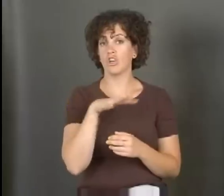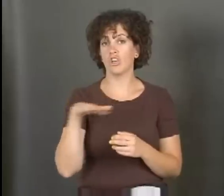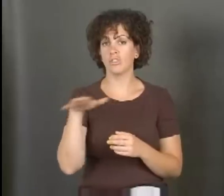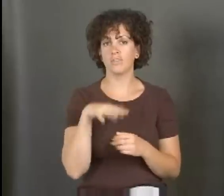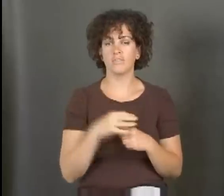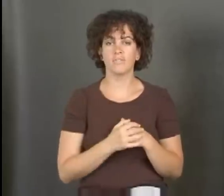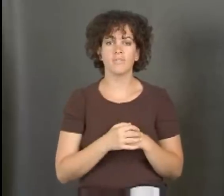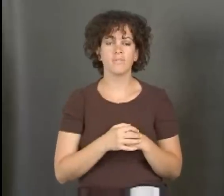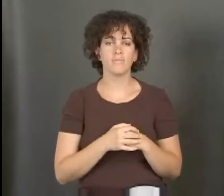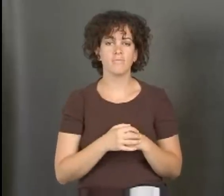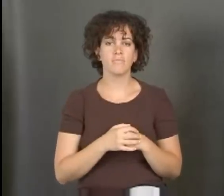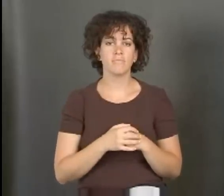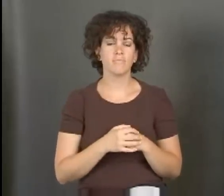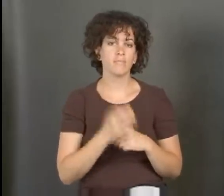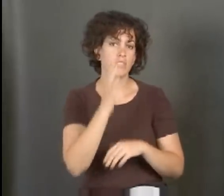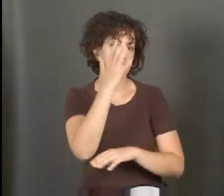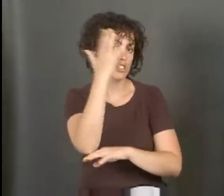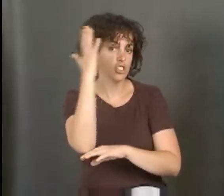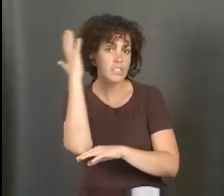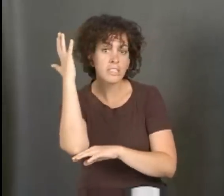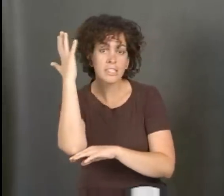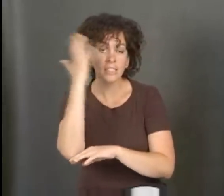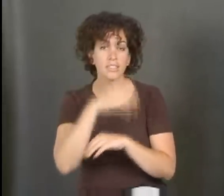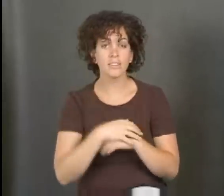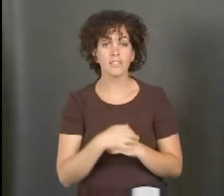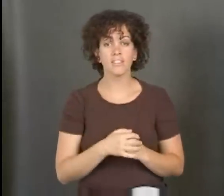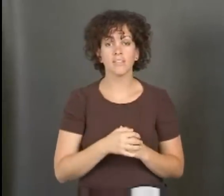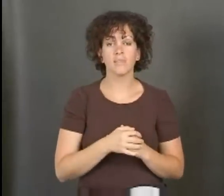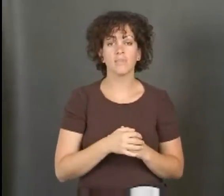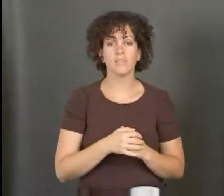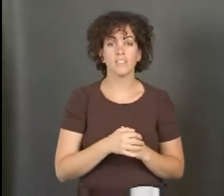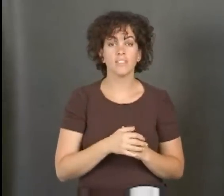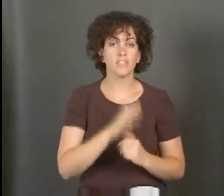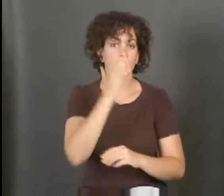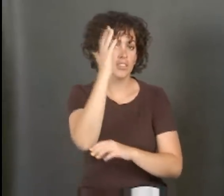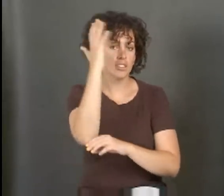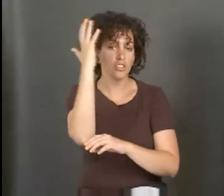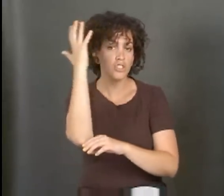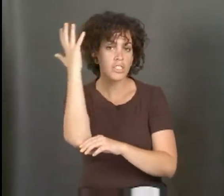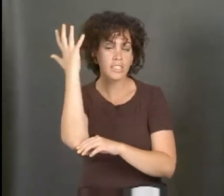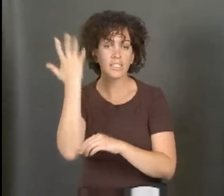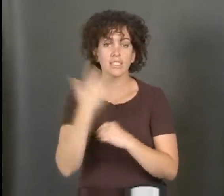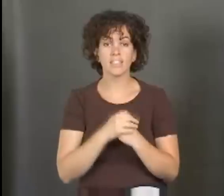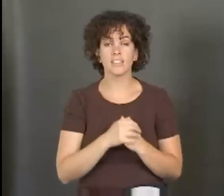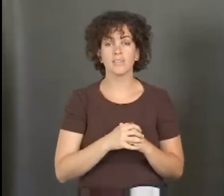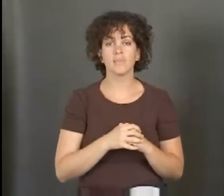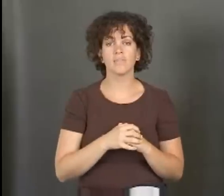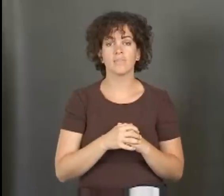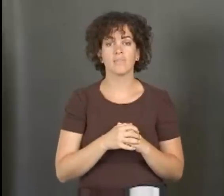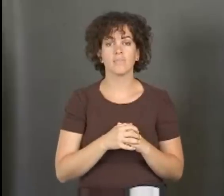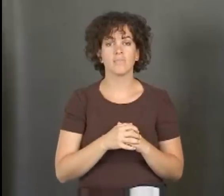In the backyard, you might have trees. Trees.